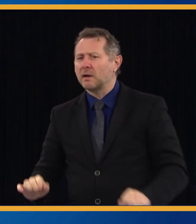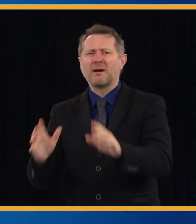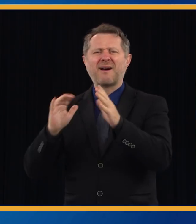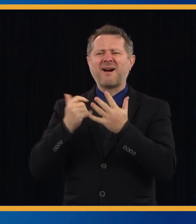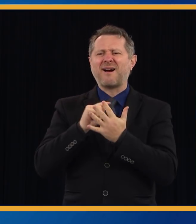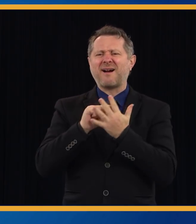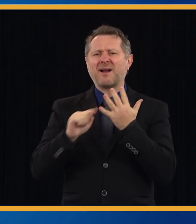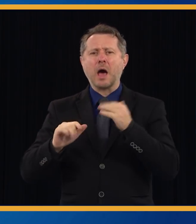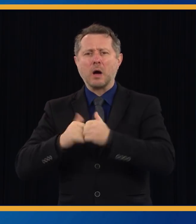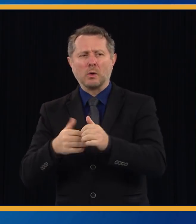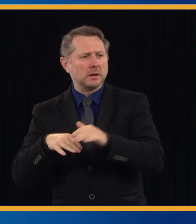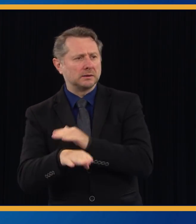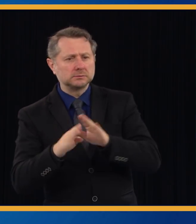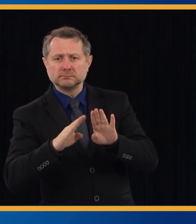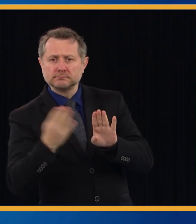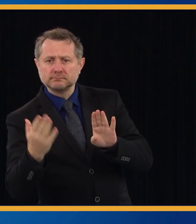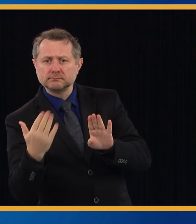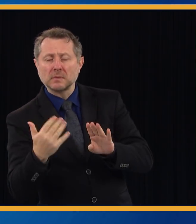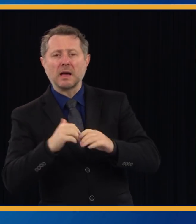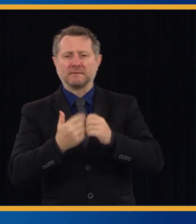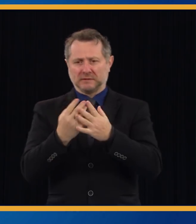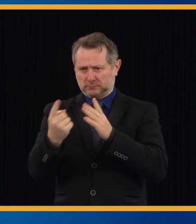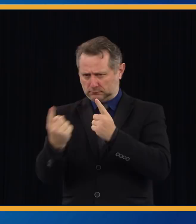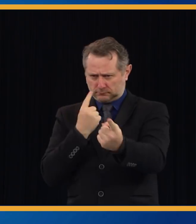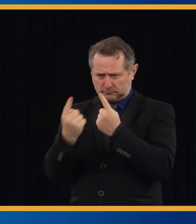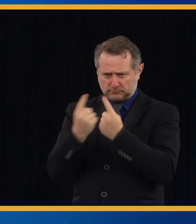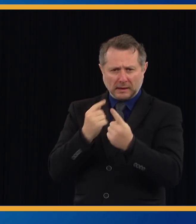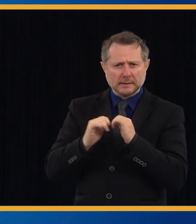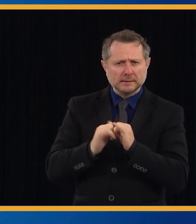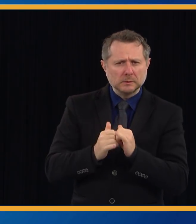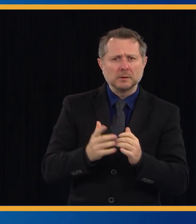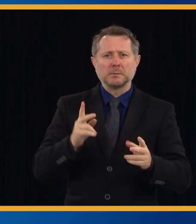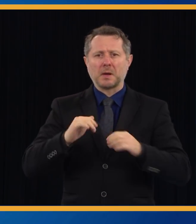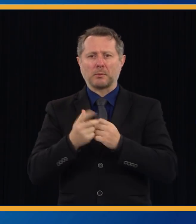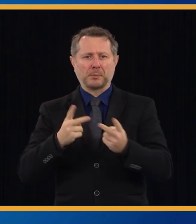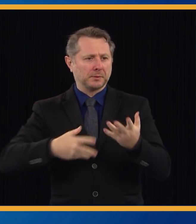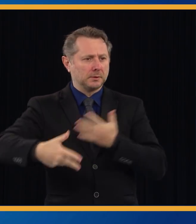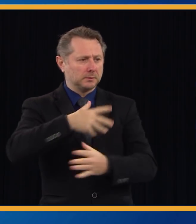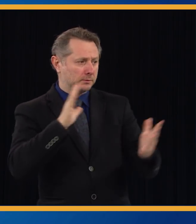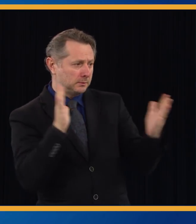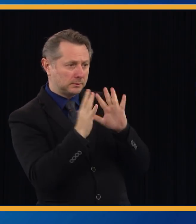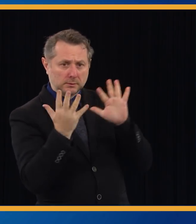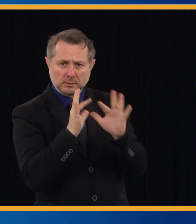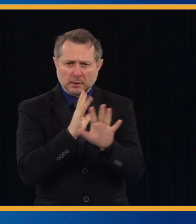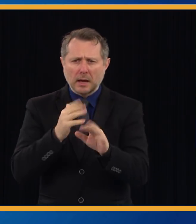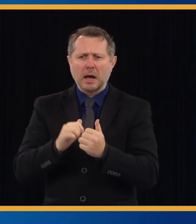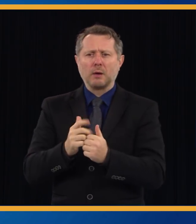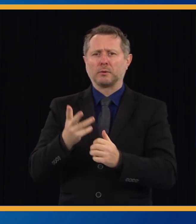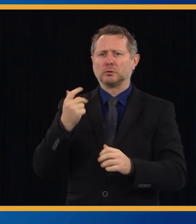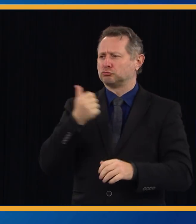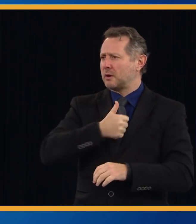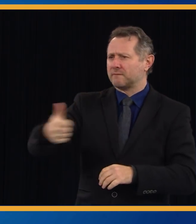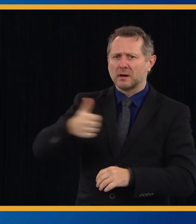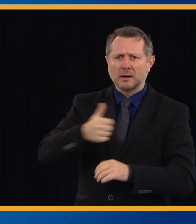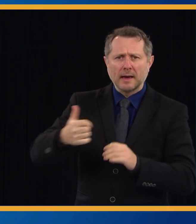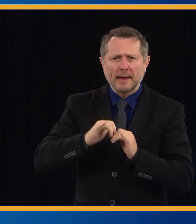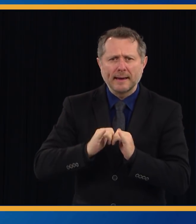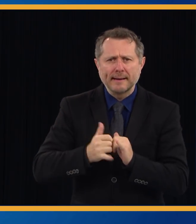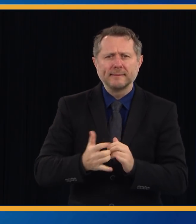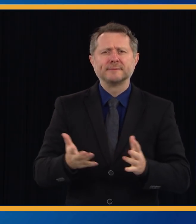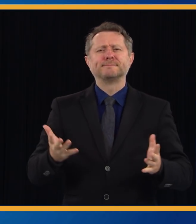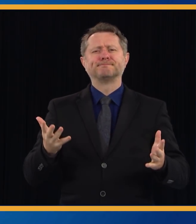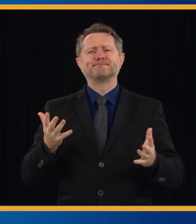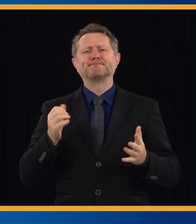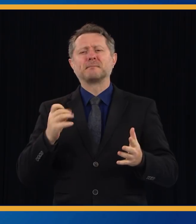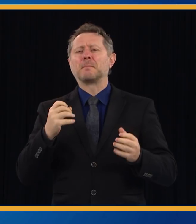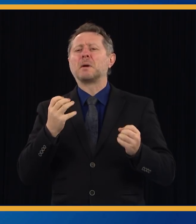access? What's the screening? How do you move people? What's the travel and transportation? And then what processes can you